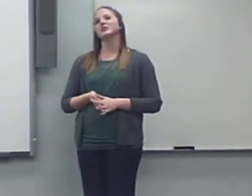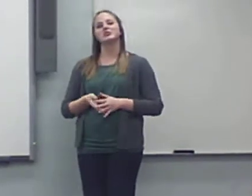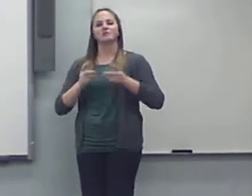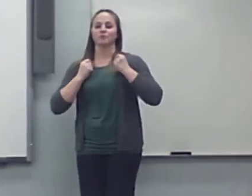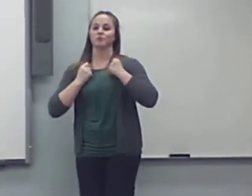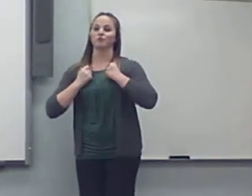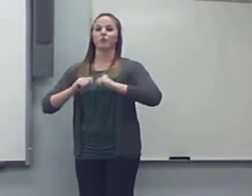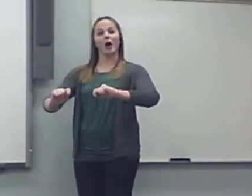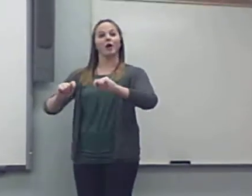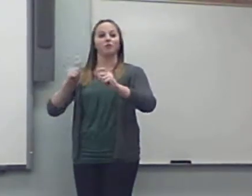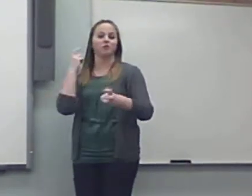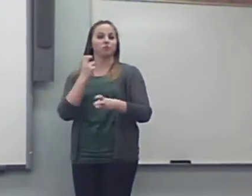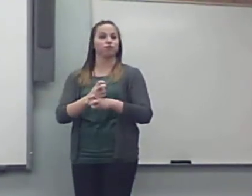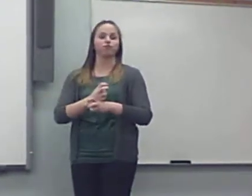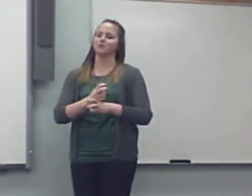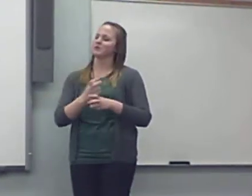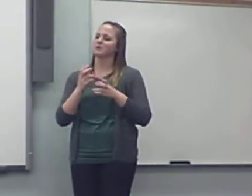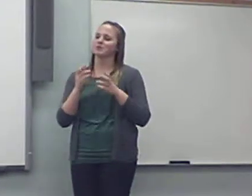far as